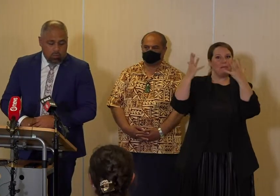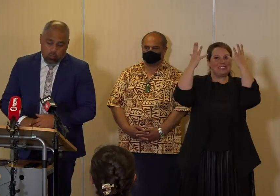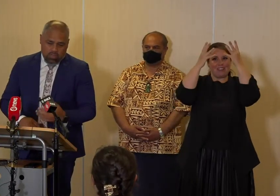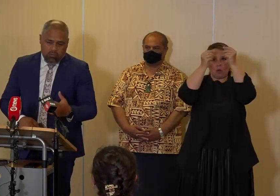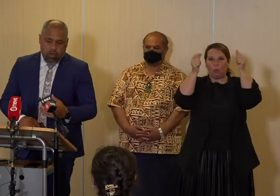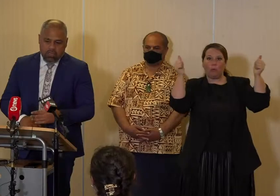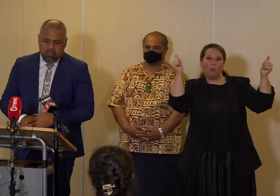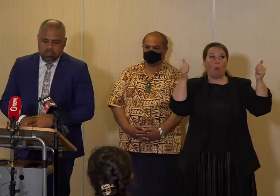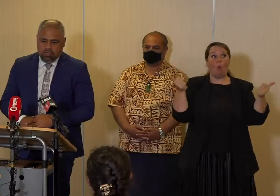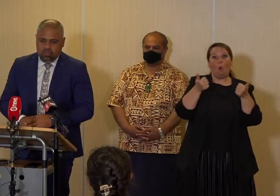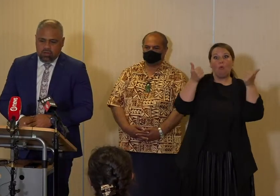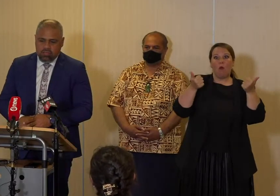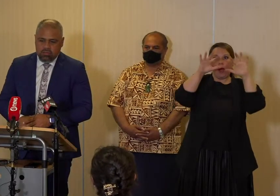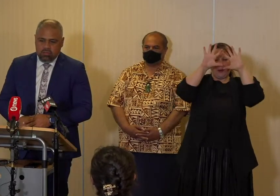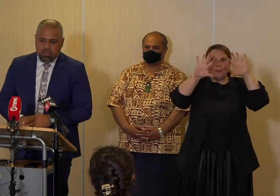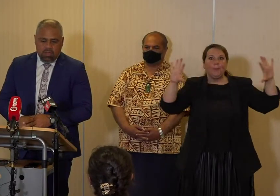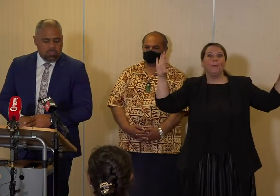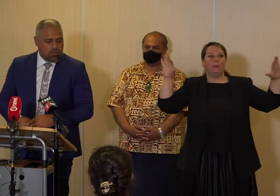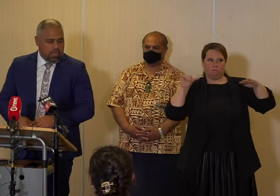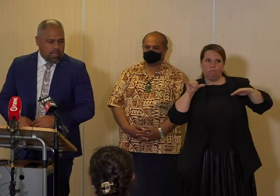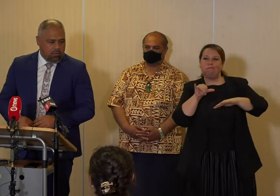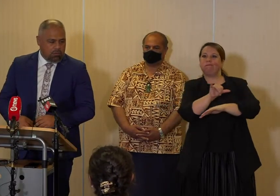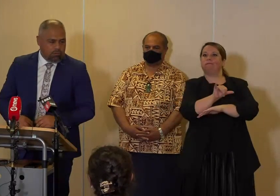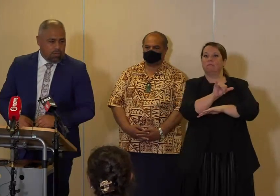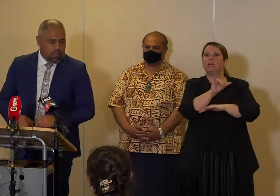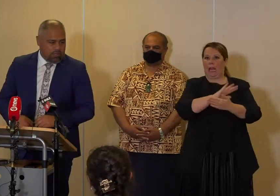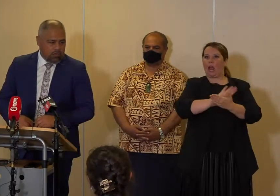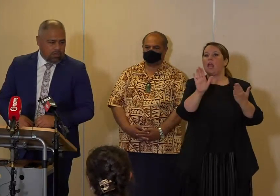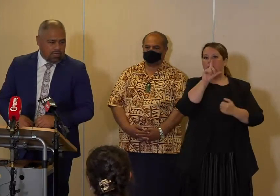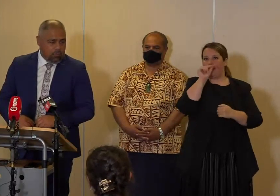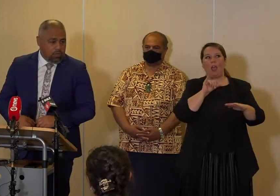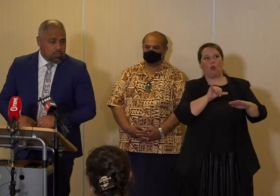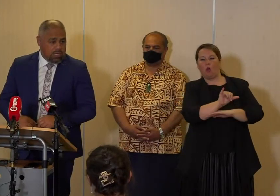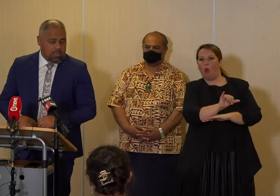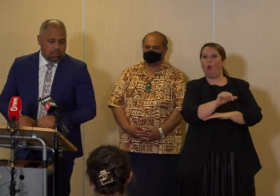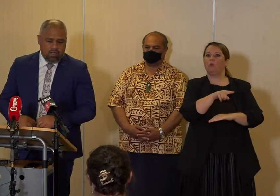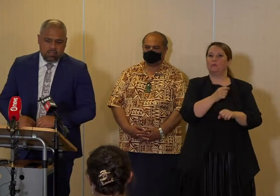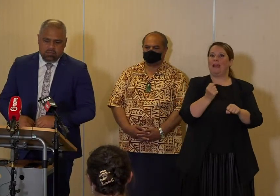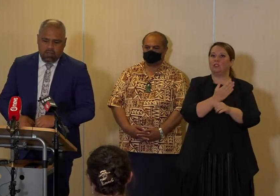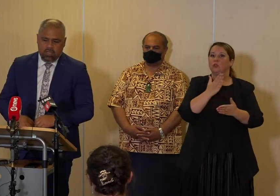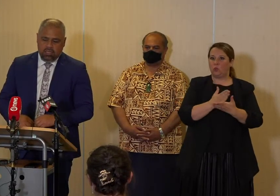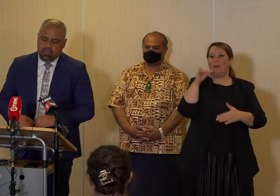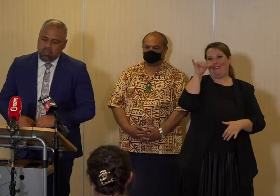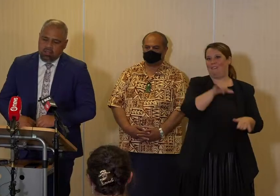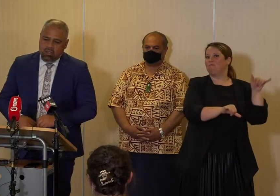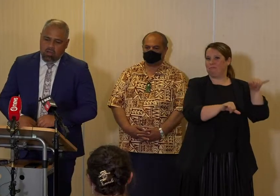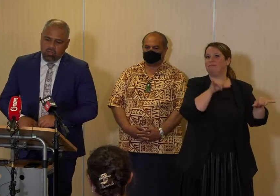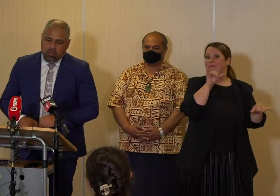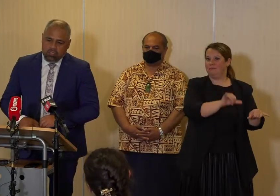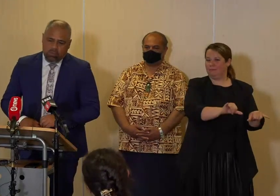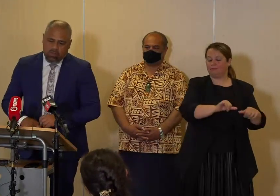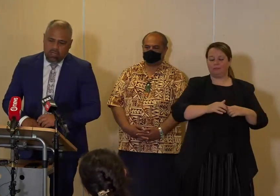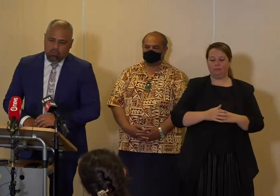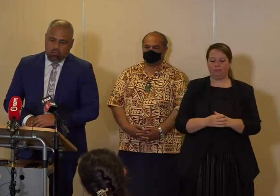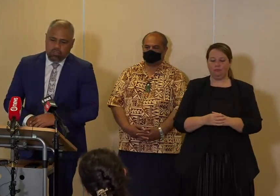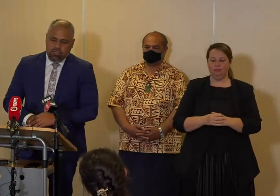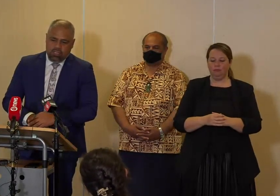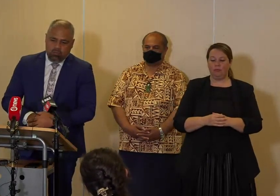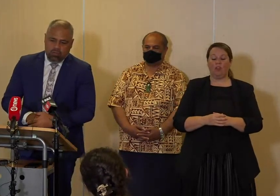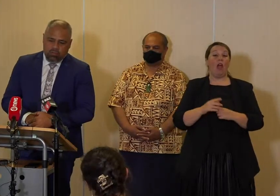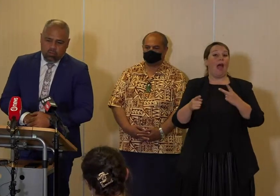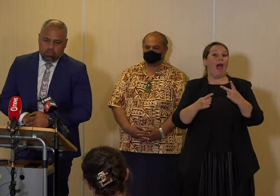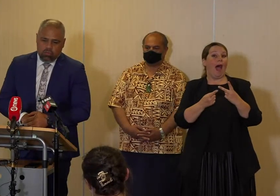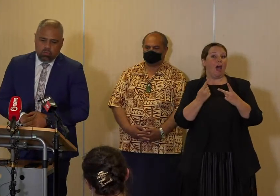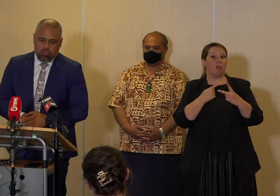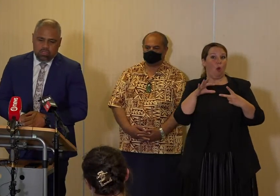available, or under the right conditions, to make sure that our flights are available and we can get in there. Just finally, on that, some of the other options